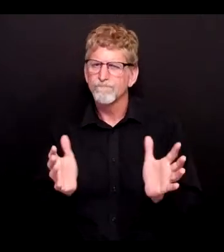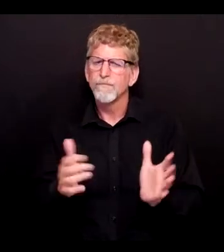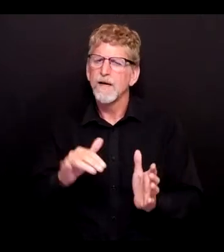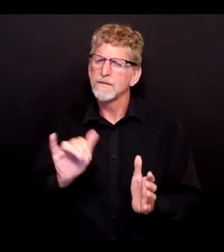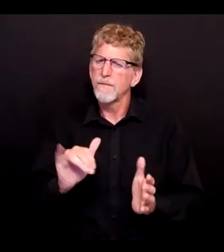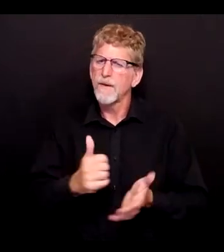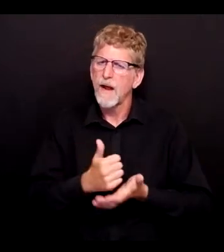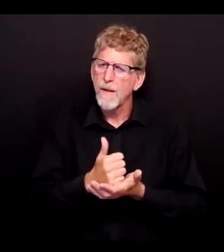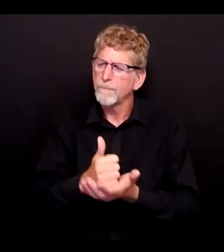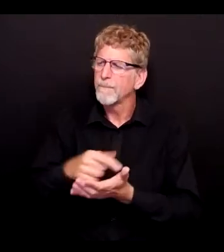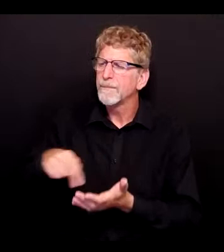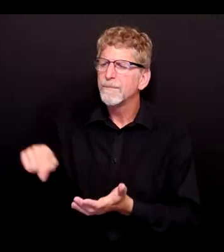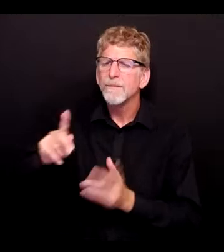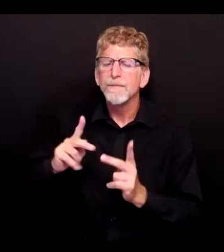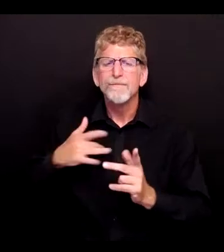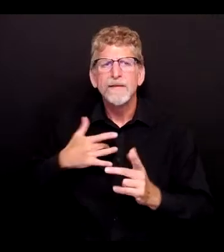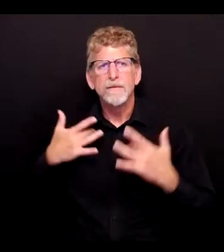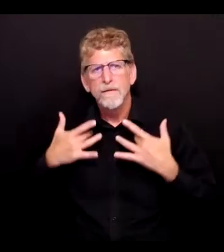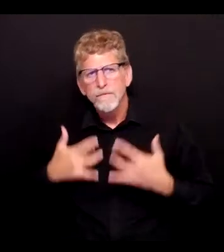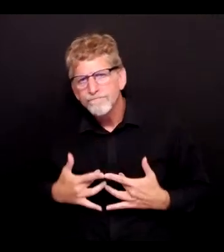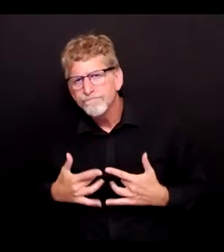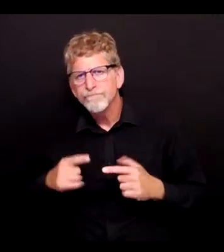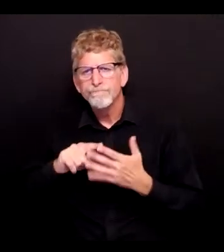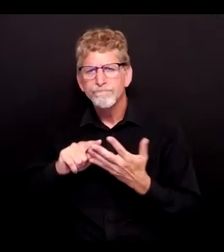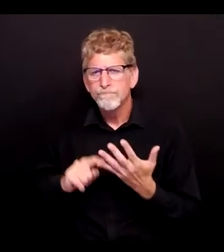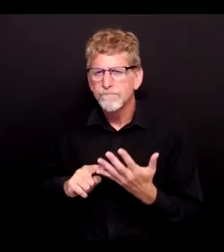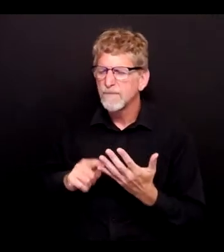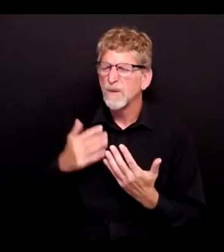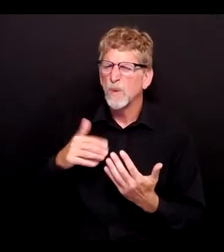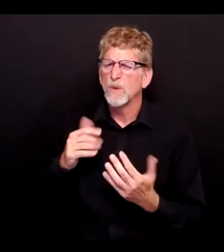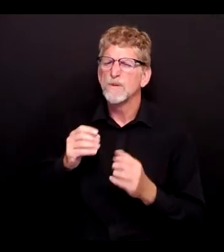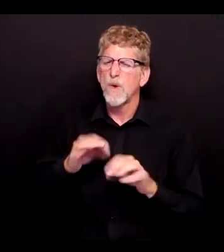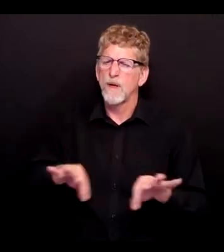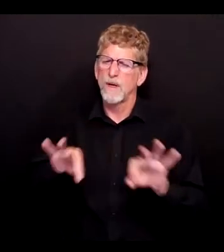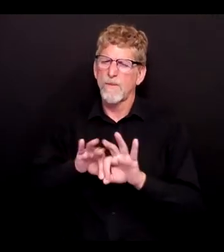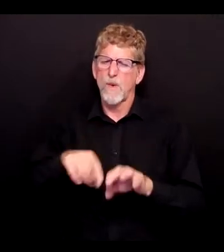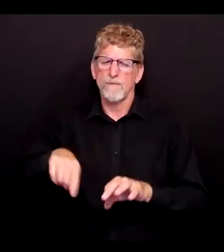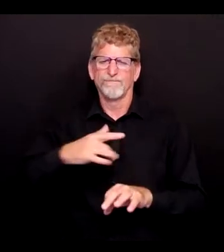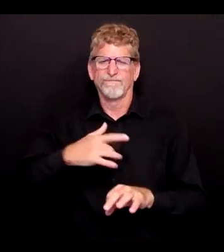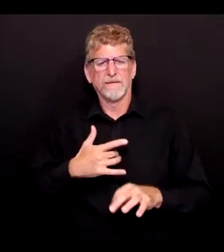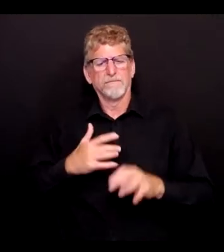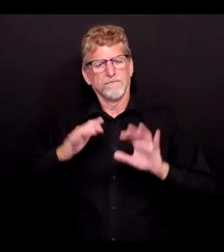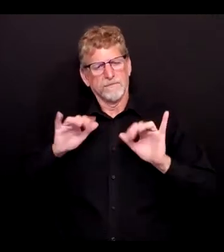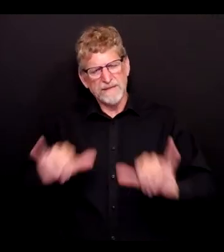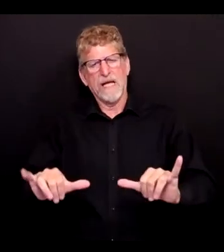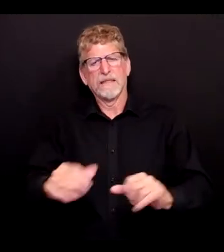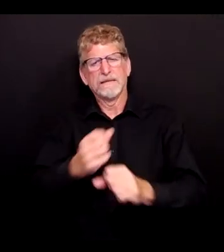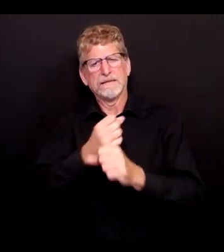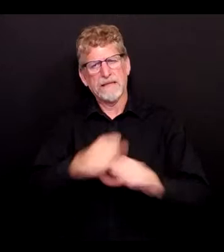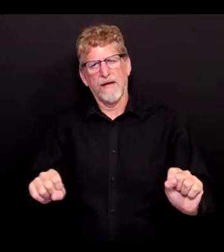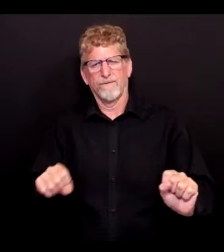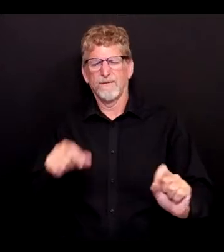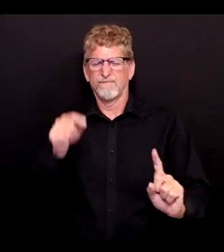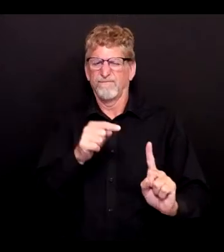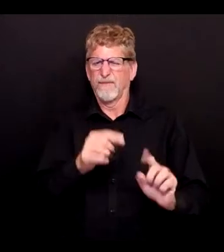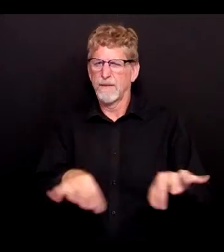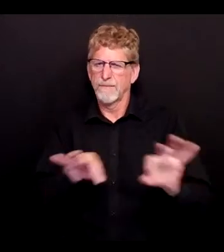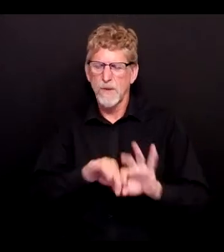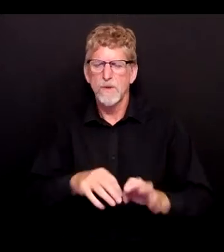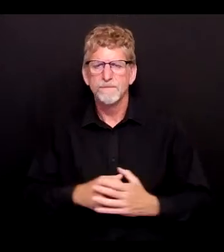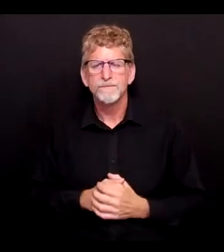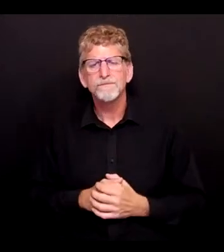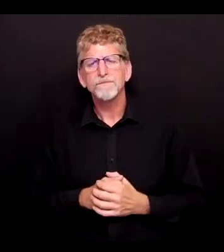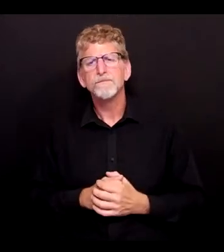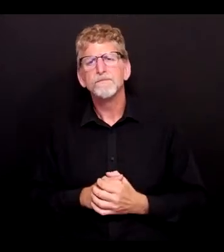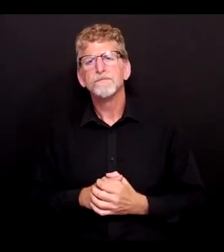they feel calm and healed when they get, service, religious services, when they get together,